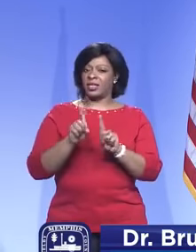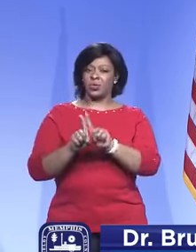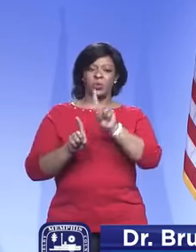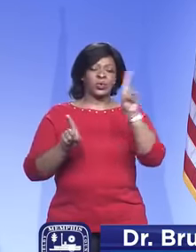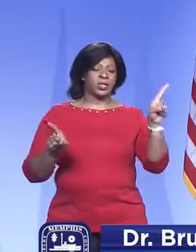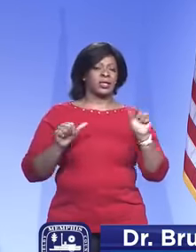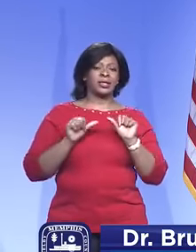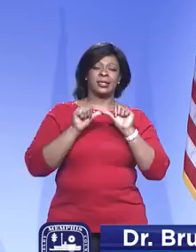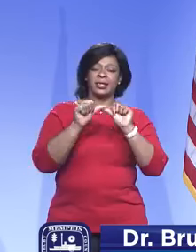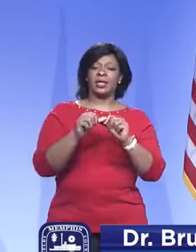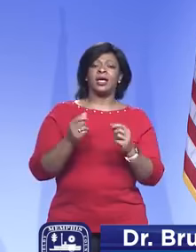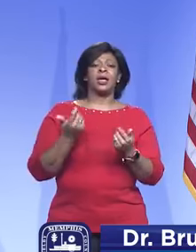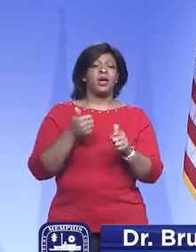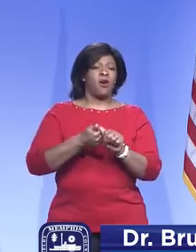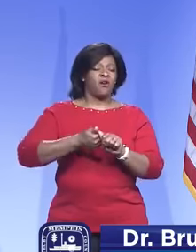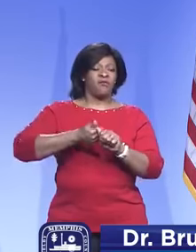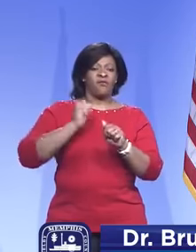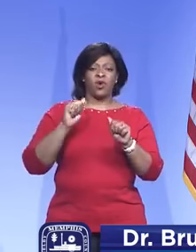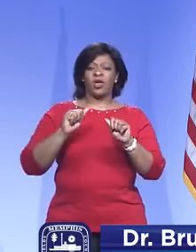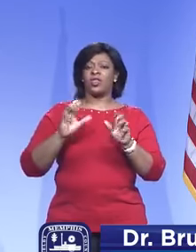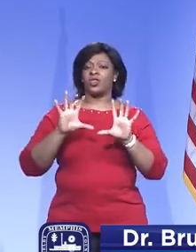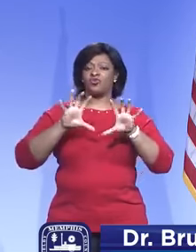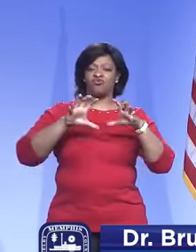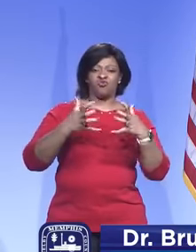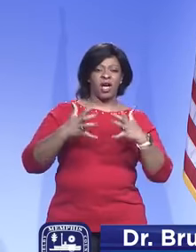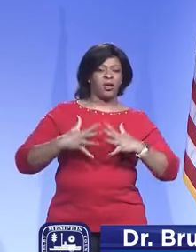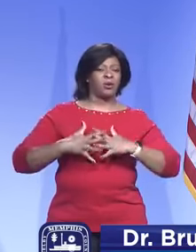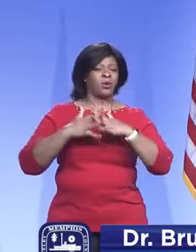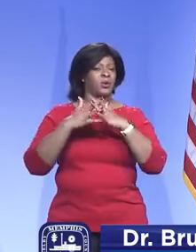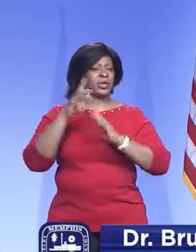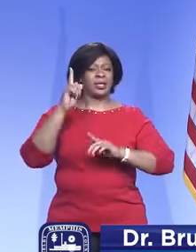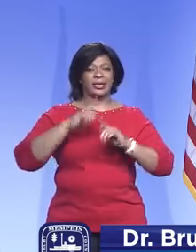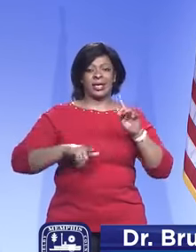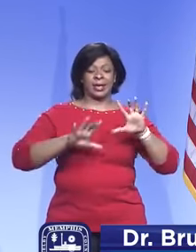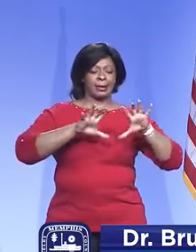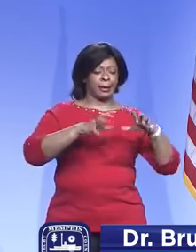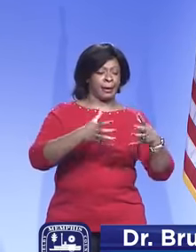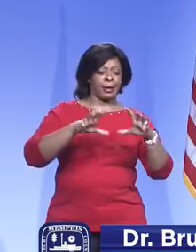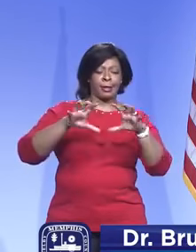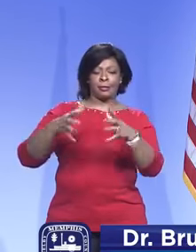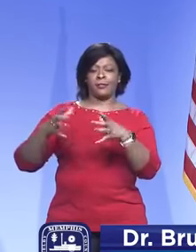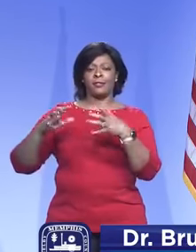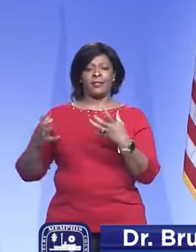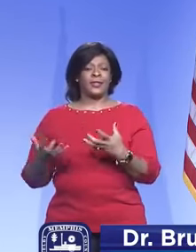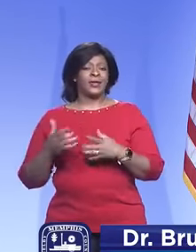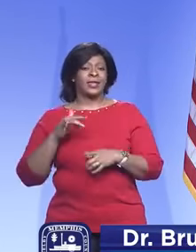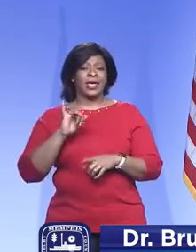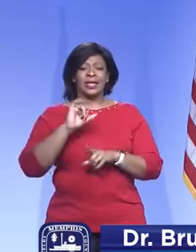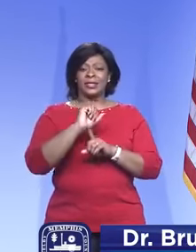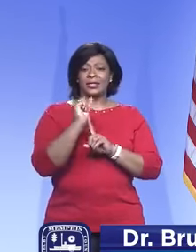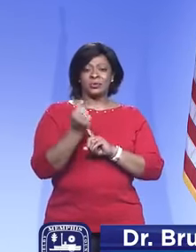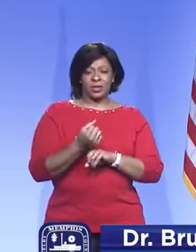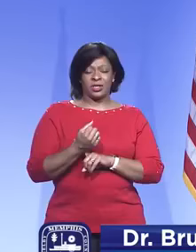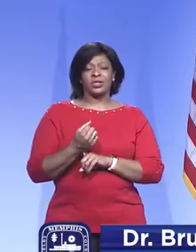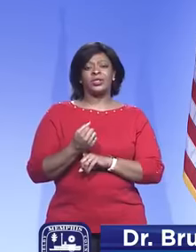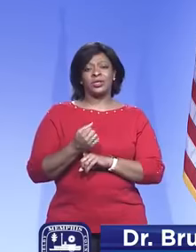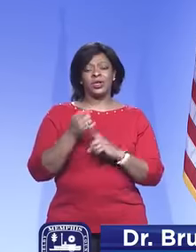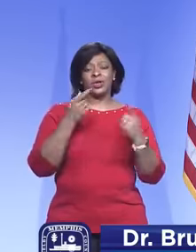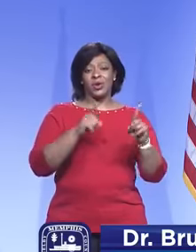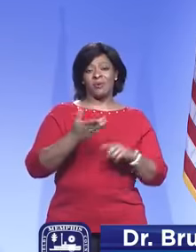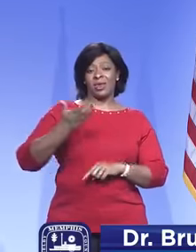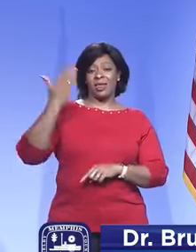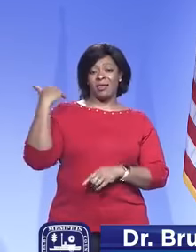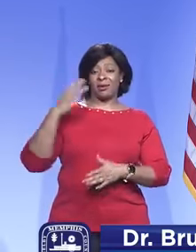must avoid the crowding. We must not gather in situations that occurred over